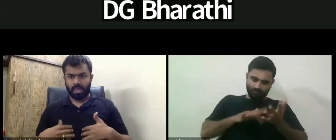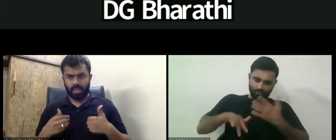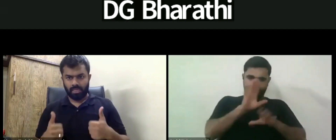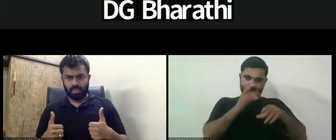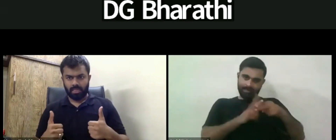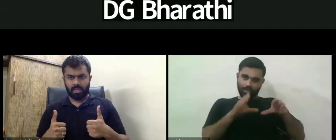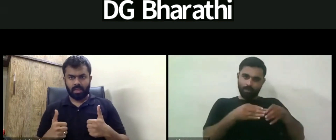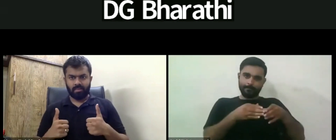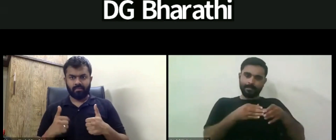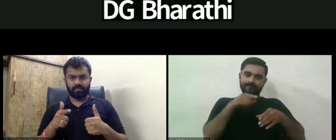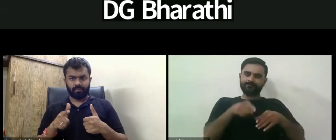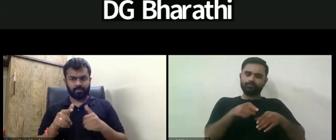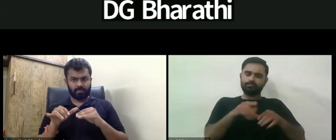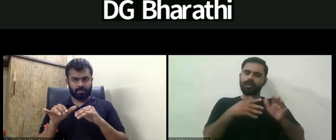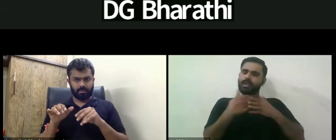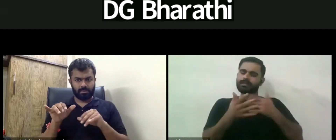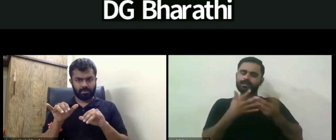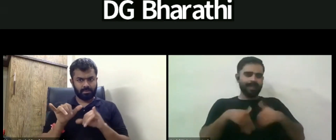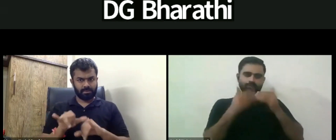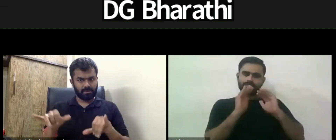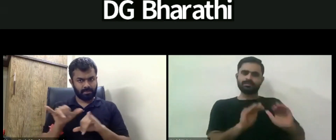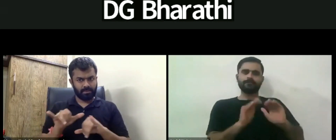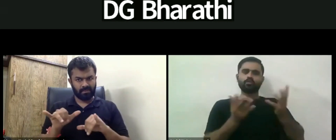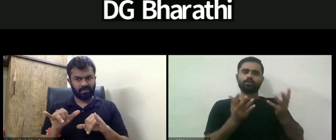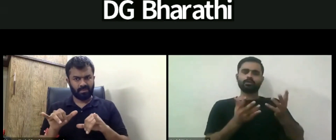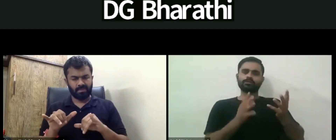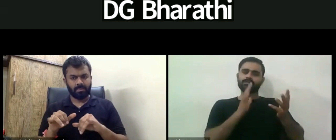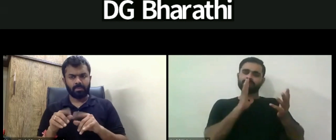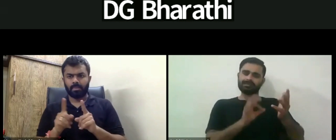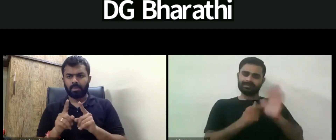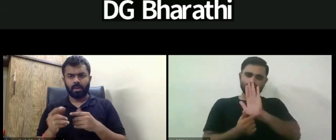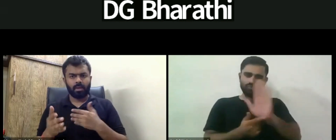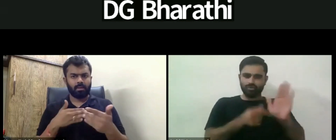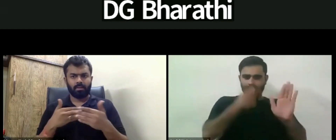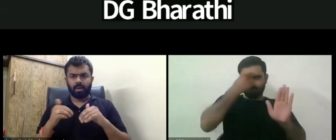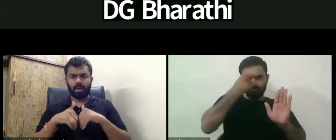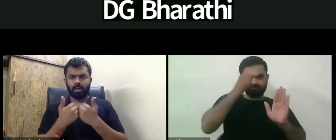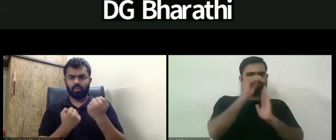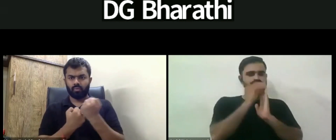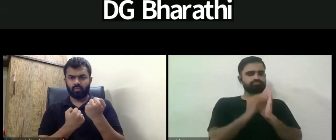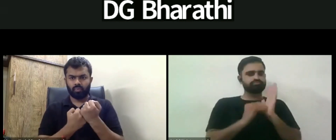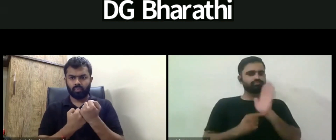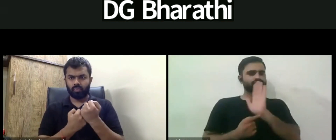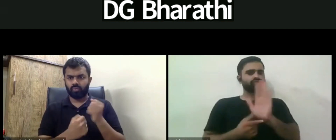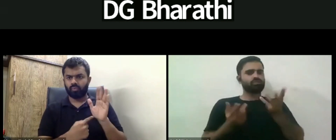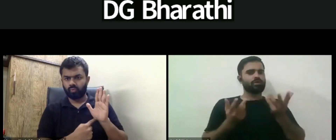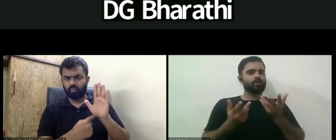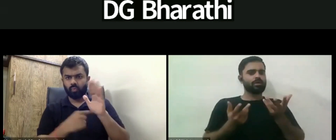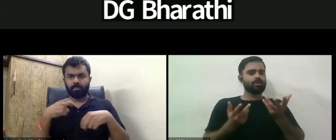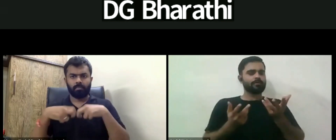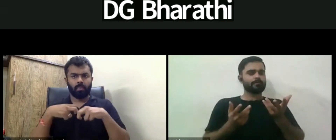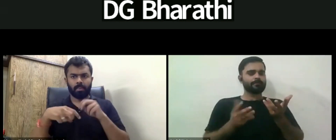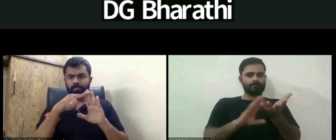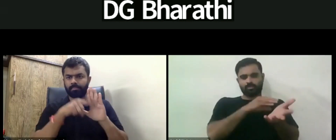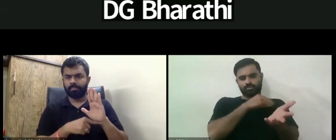excellence or anything, how can they really address all the issues? One or two doctors may take up as a